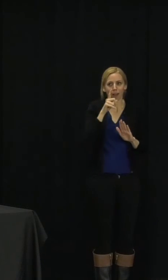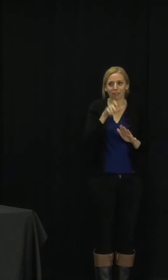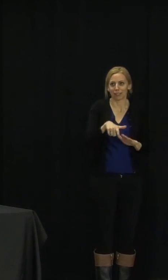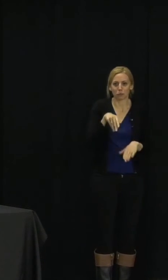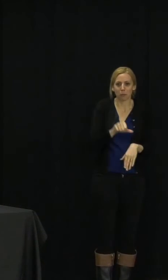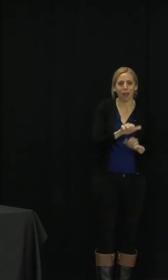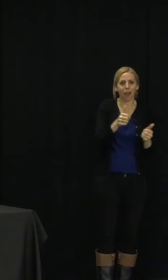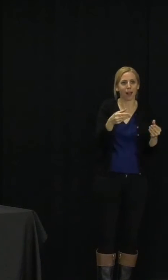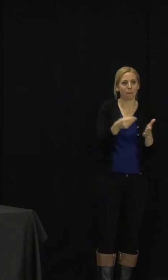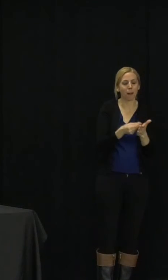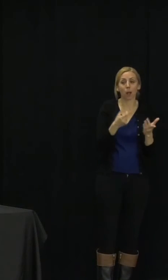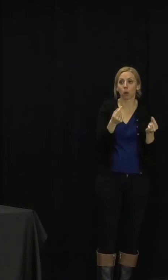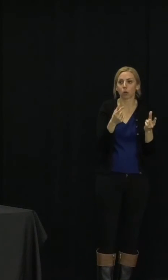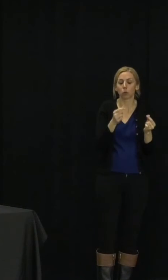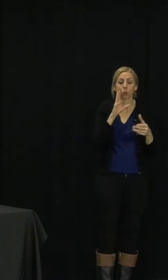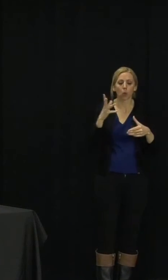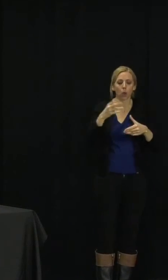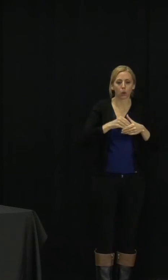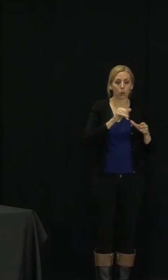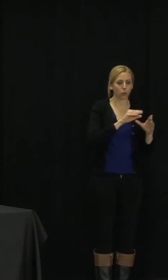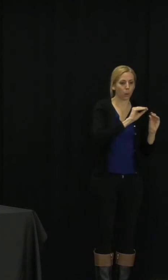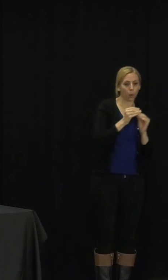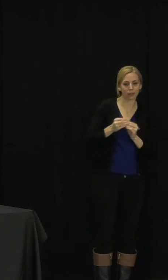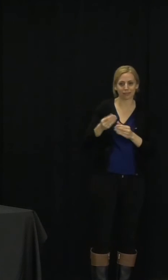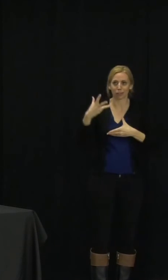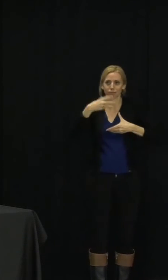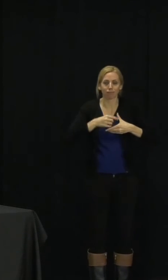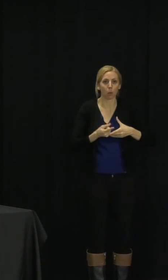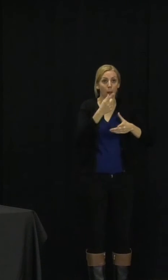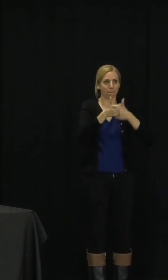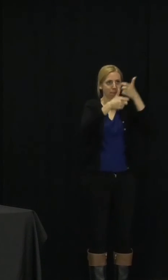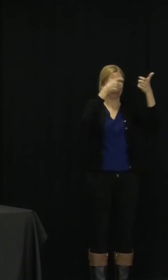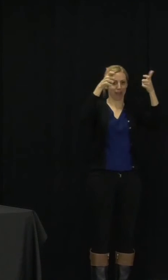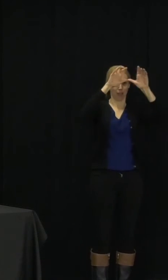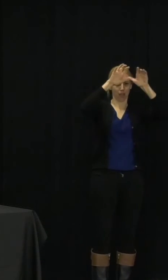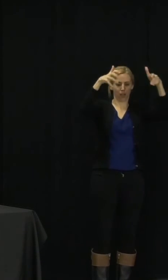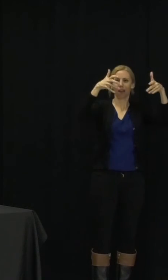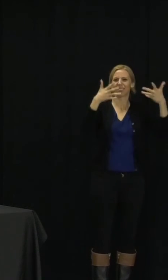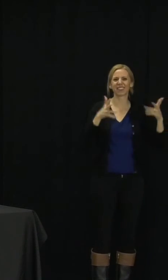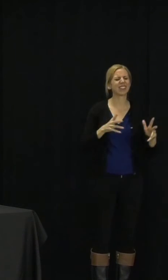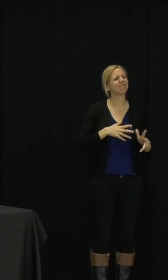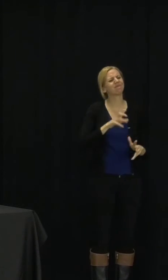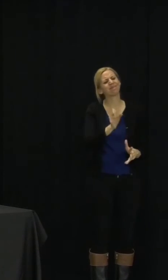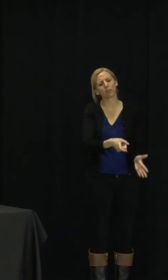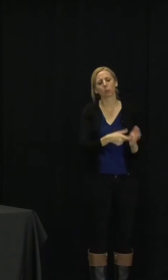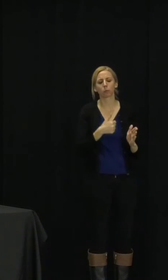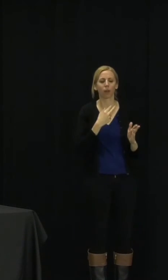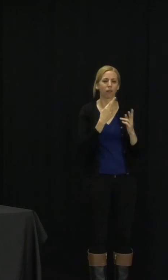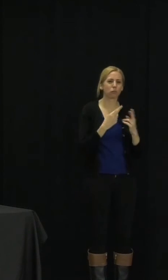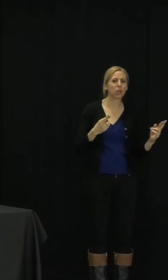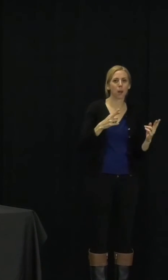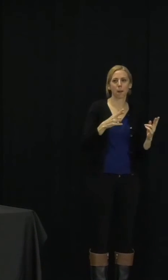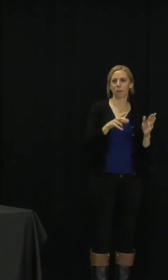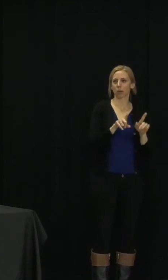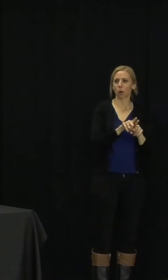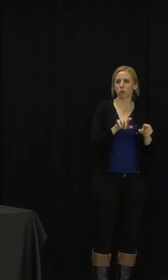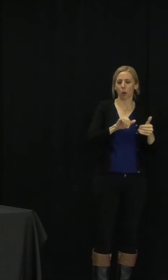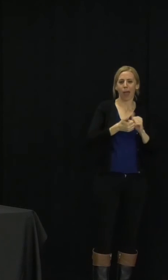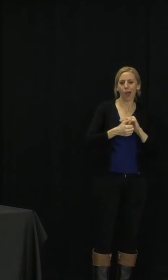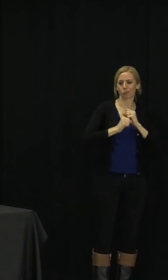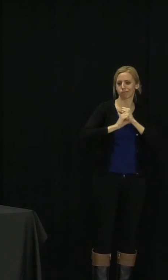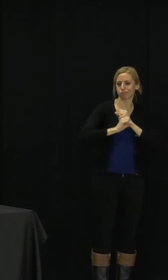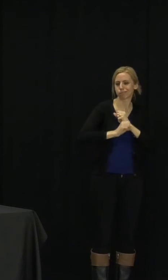One of the things that I heard, and I want to build upon, Andrea, was to stop undercapitalizing, or put